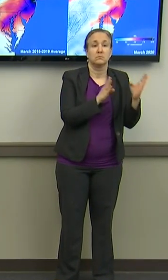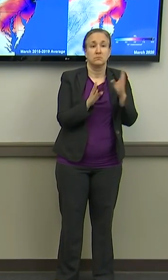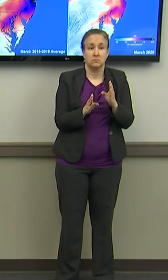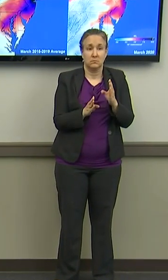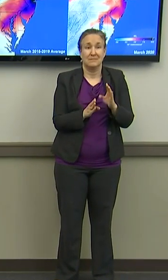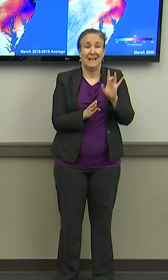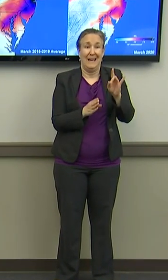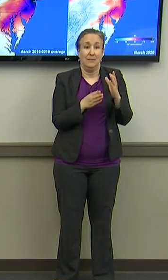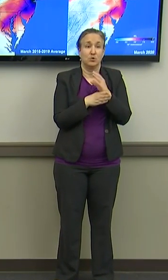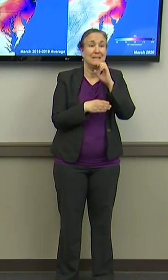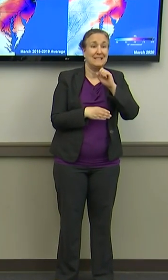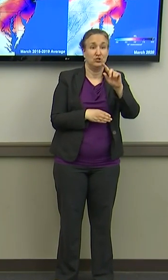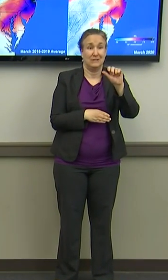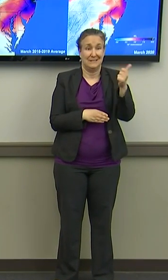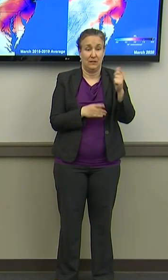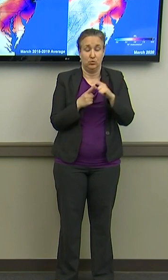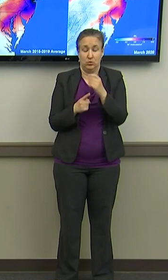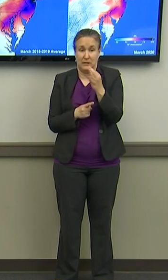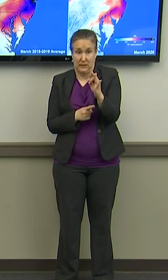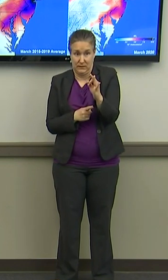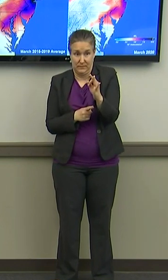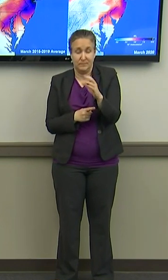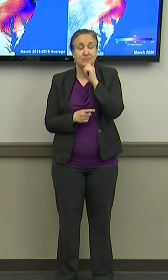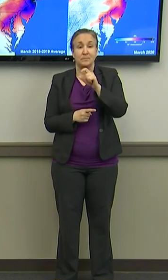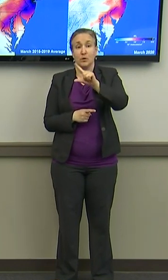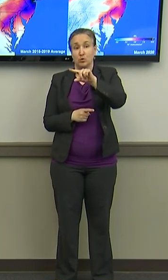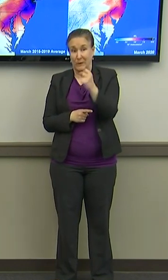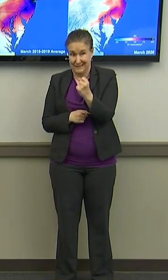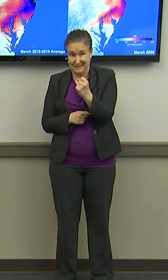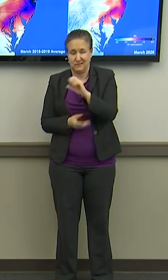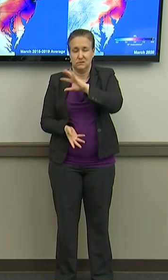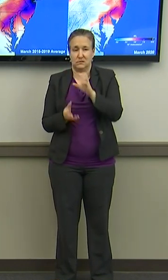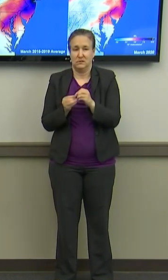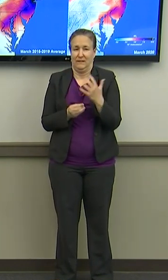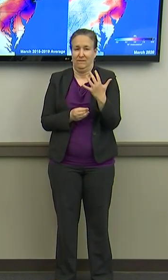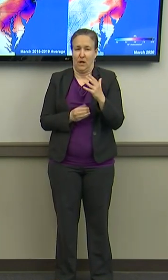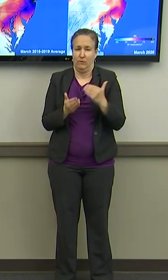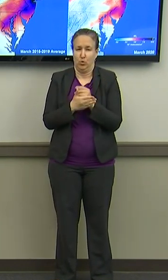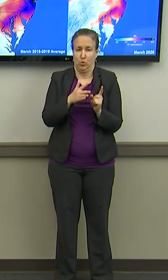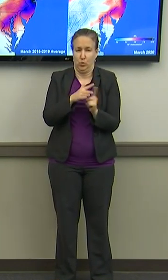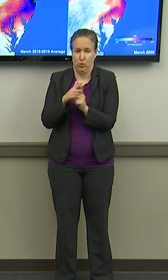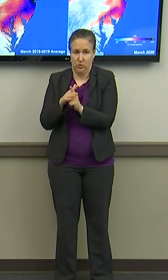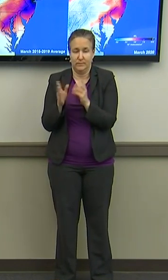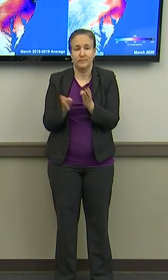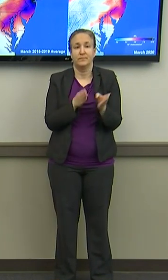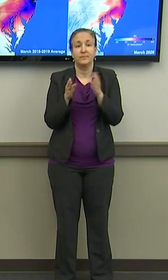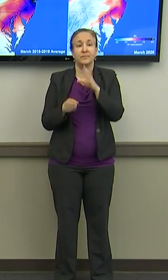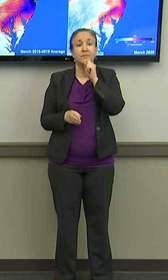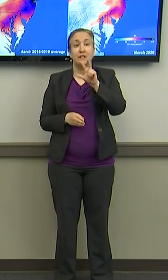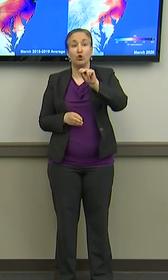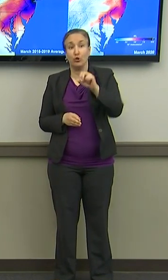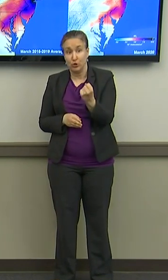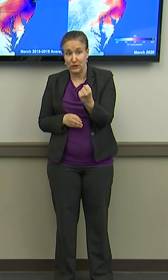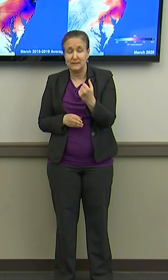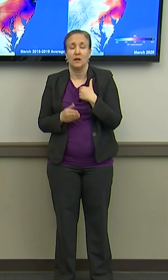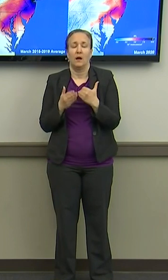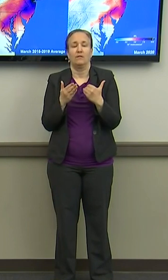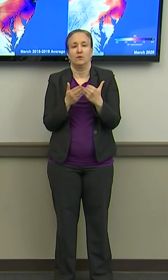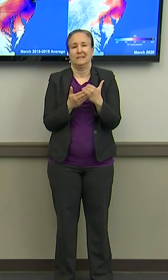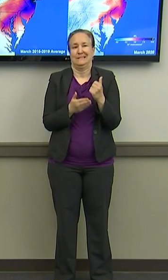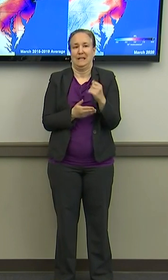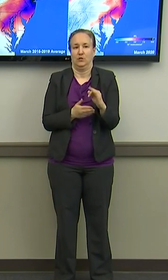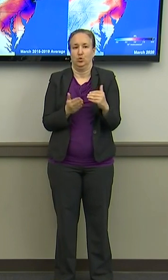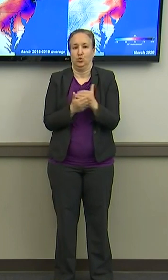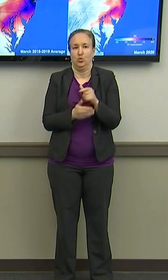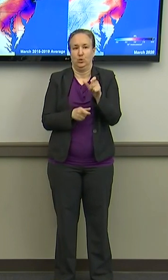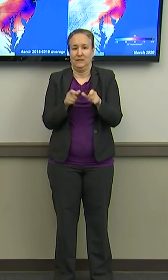8 between 10 and 19, 5 individuals between 20 and 29, 19 individuals